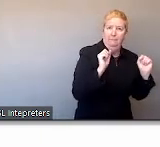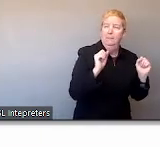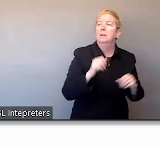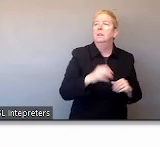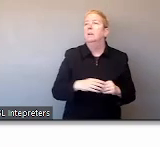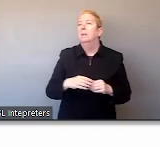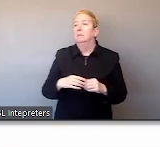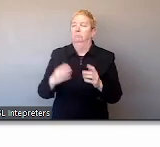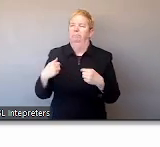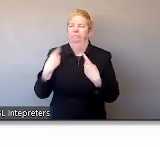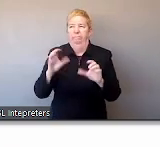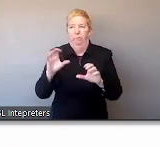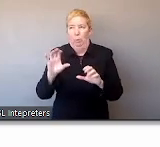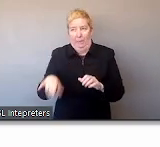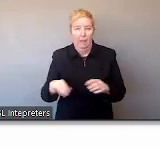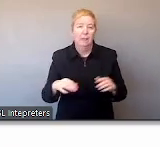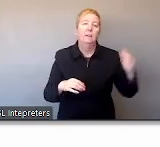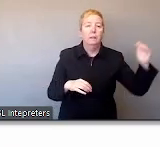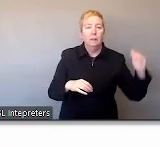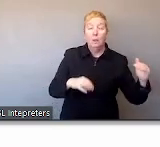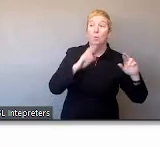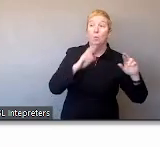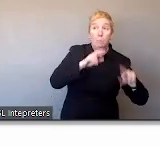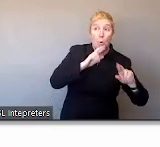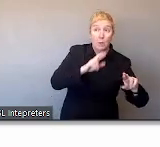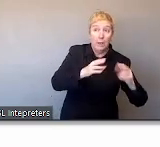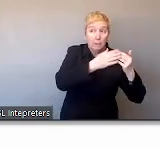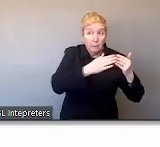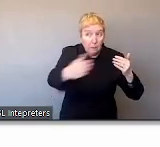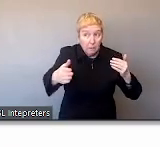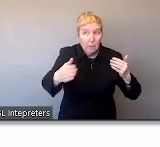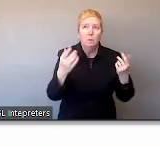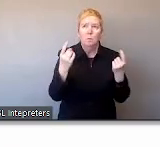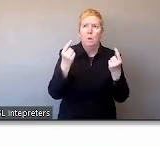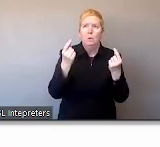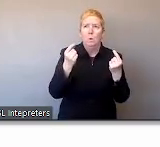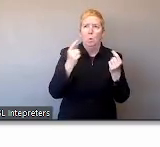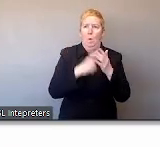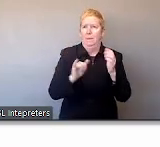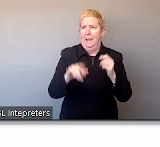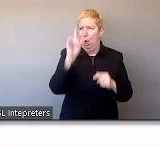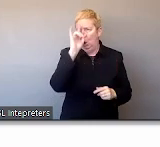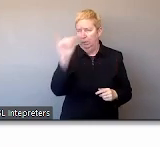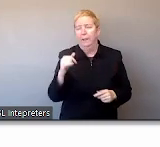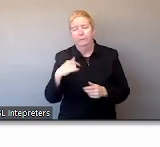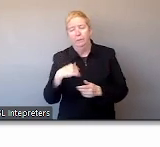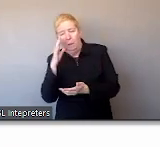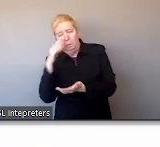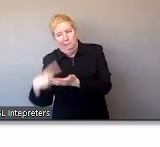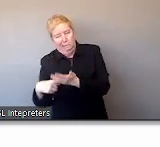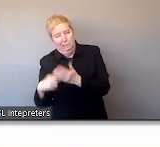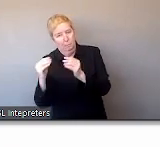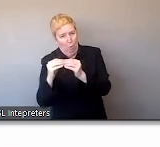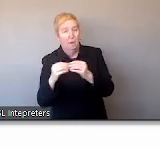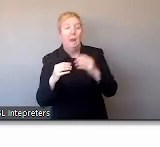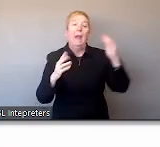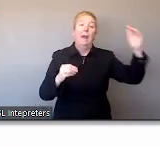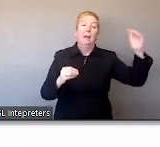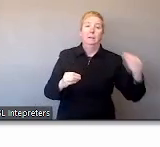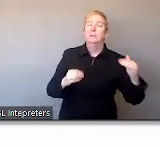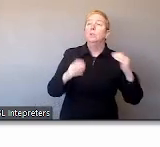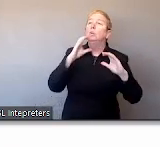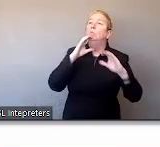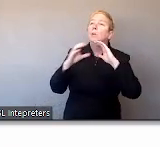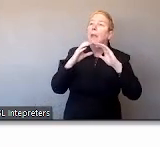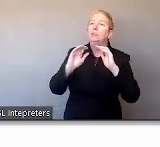going to report on COVID data going forward. And I'll have a few things to say about that very shortly. And just communications. What's our